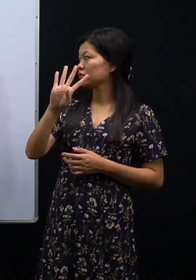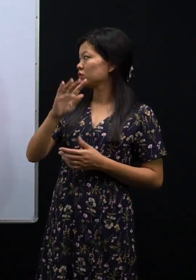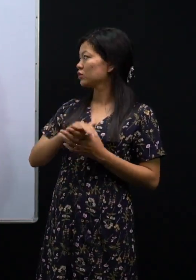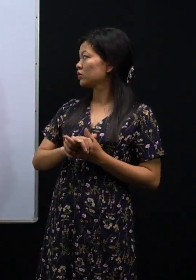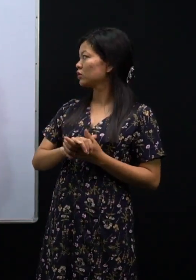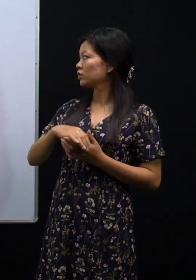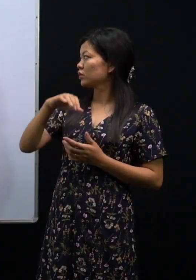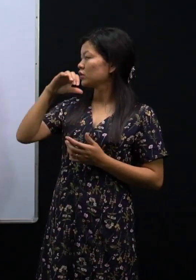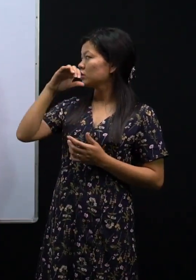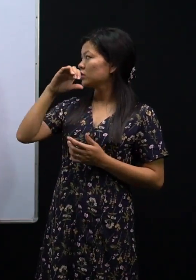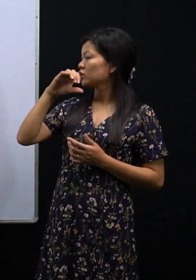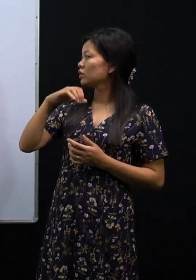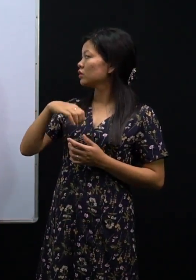8,